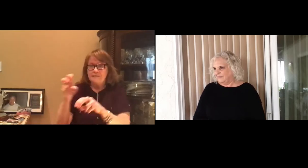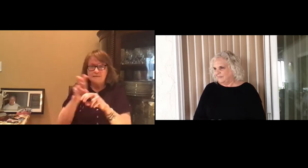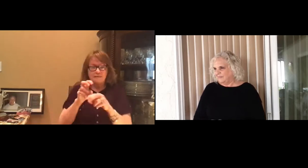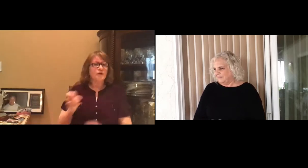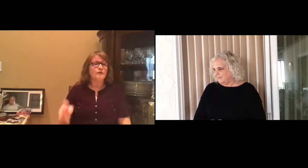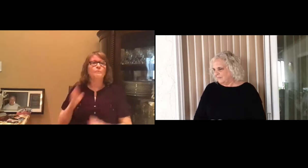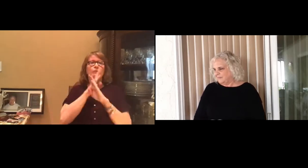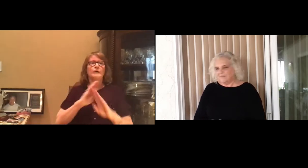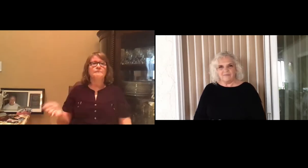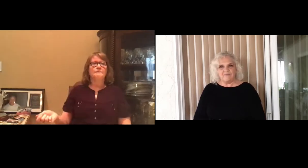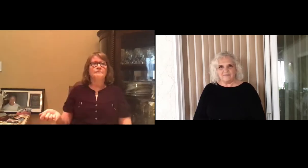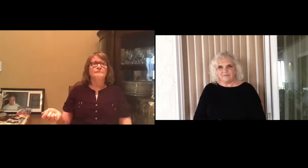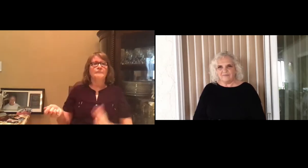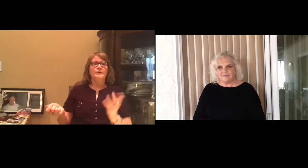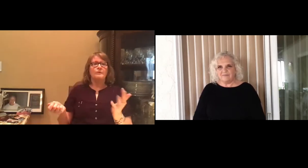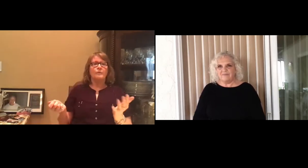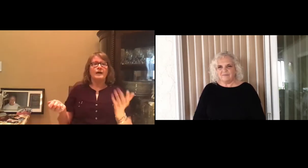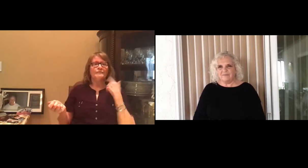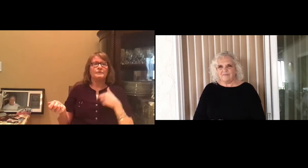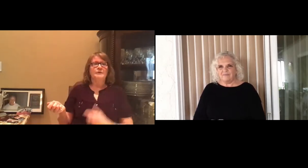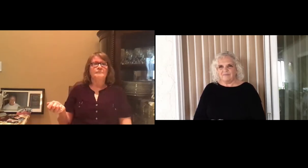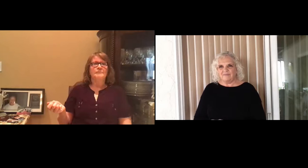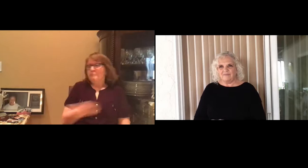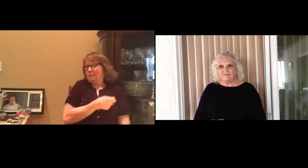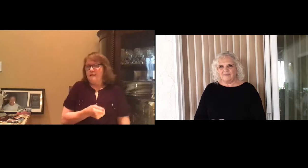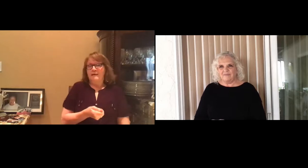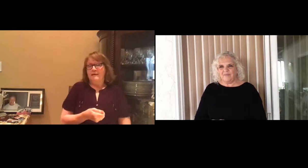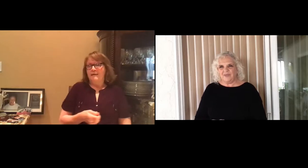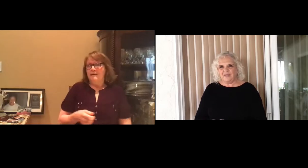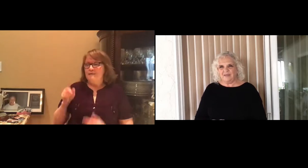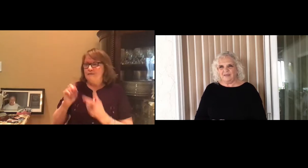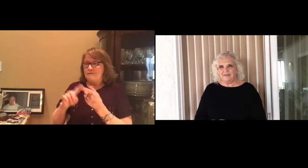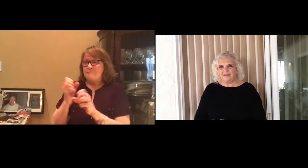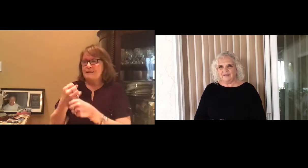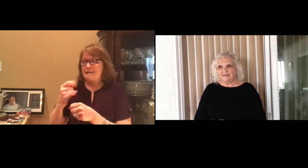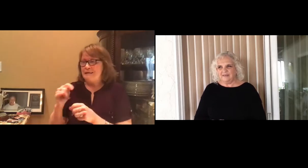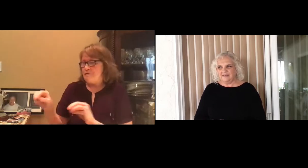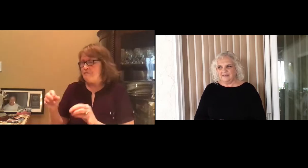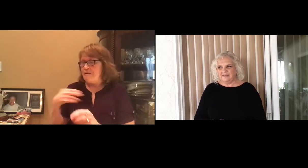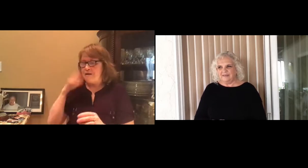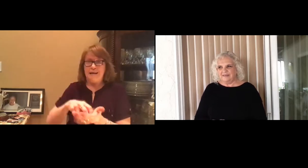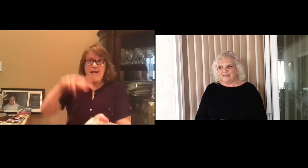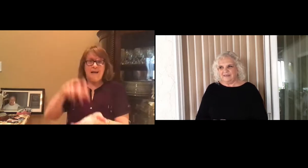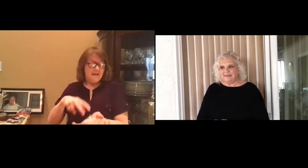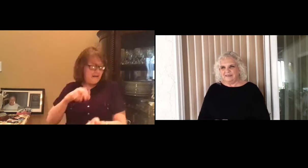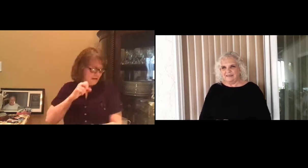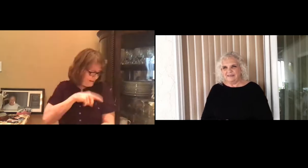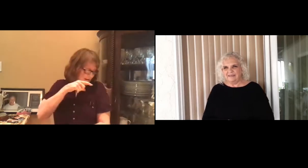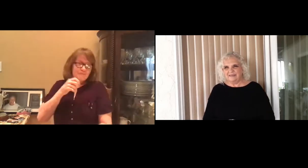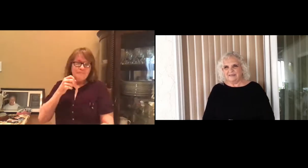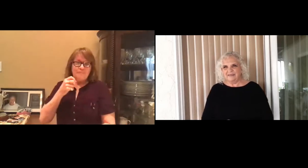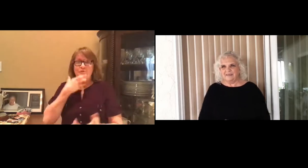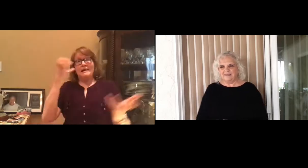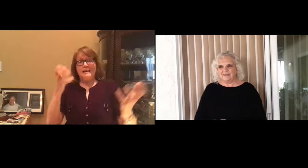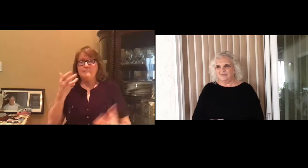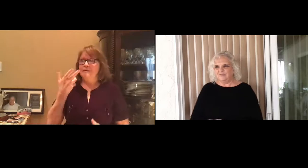and then wait for me to walk past, and he would pull it to make it move. And I would jump and scream. He loved to